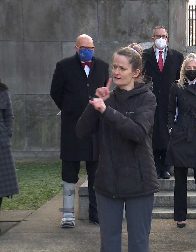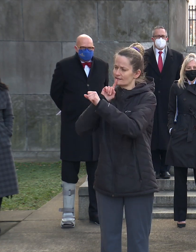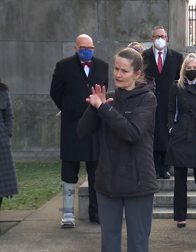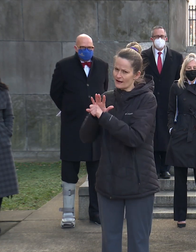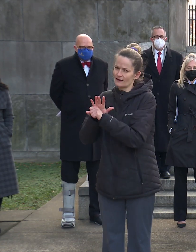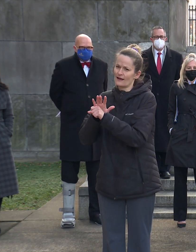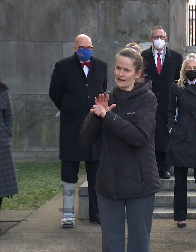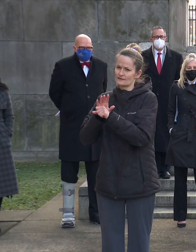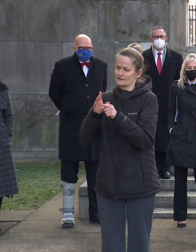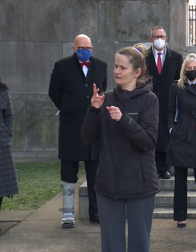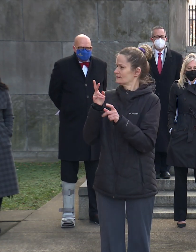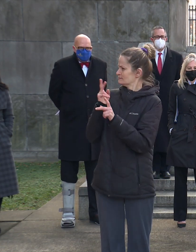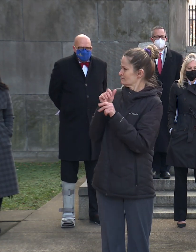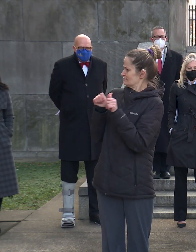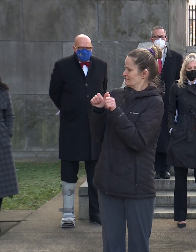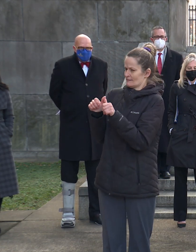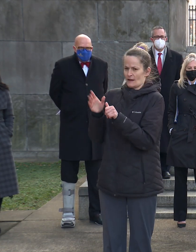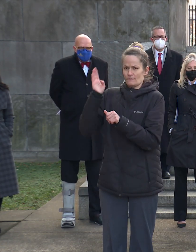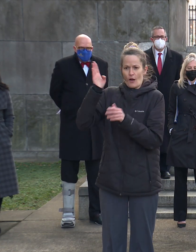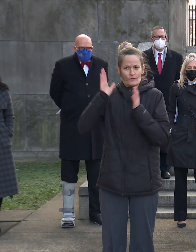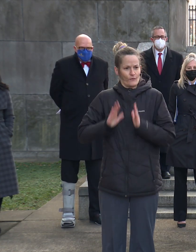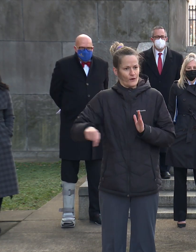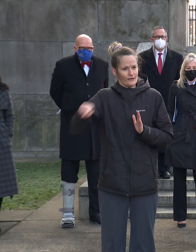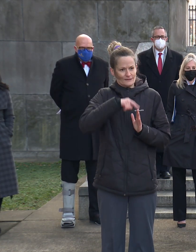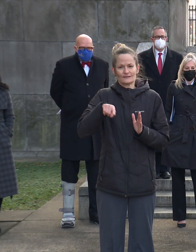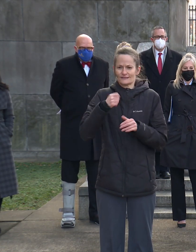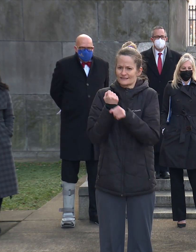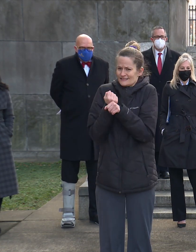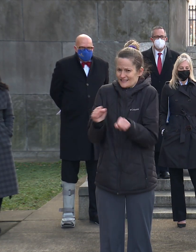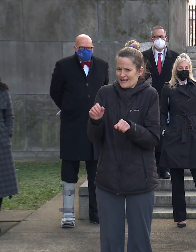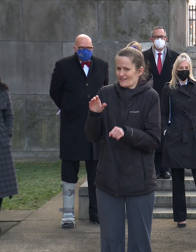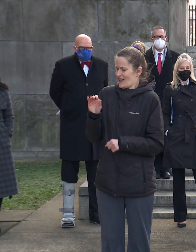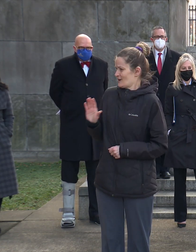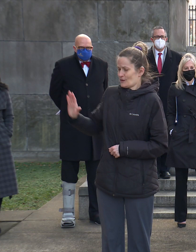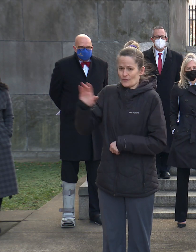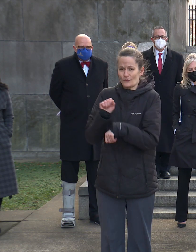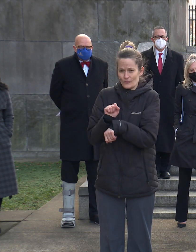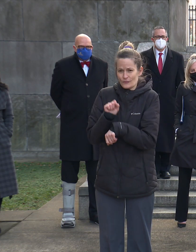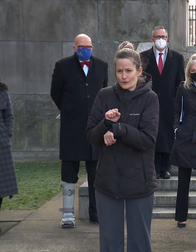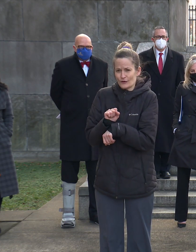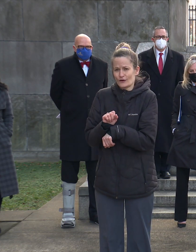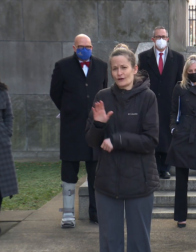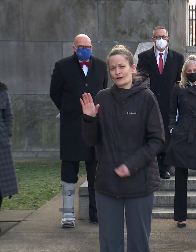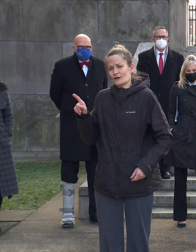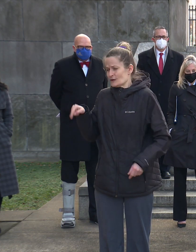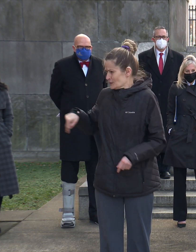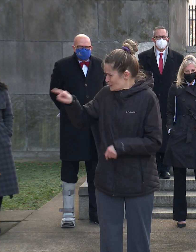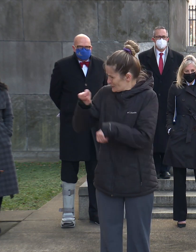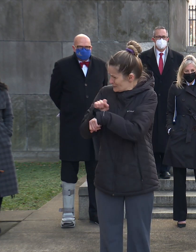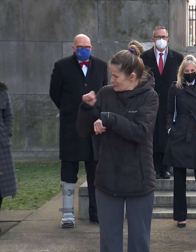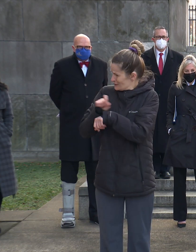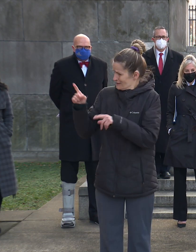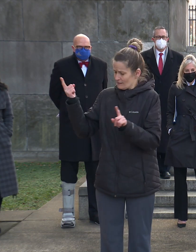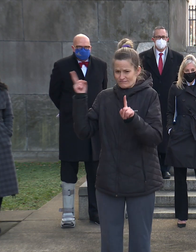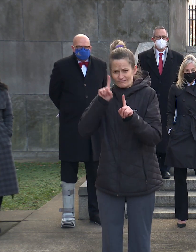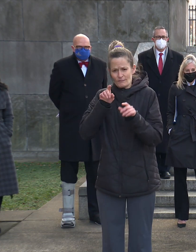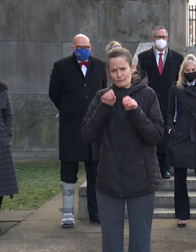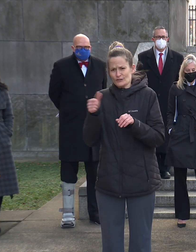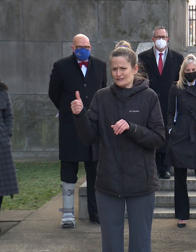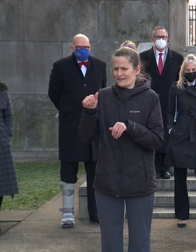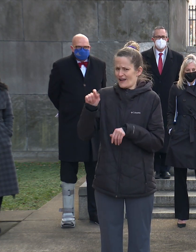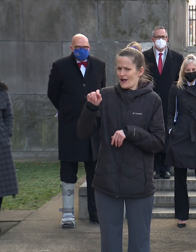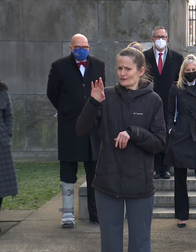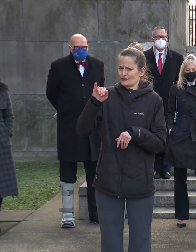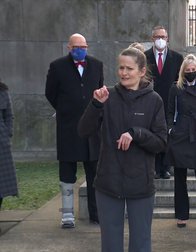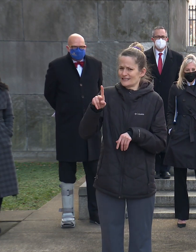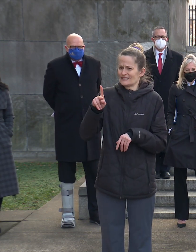and safe. And again, thank you to your workers who have put themselves at risk each and every day during this pandemic and have come to